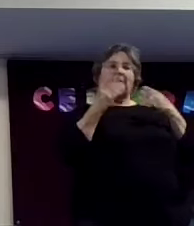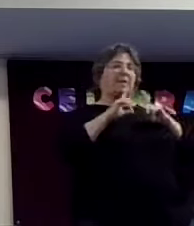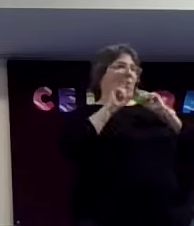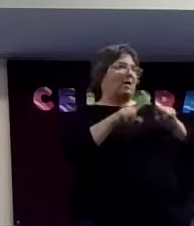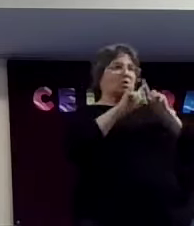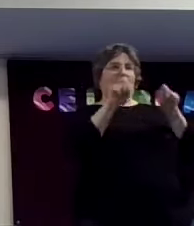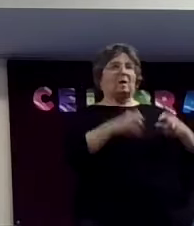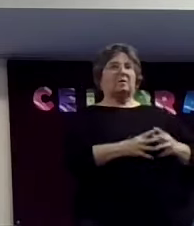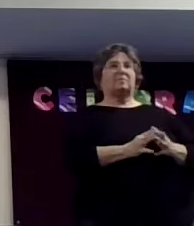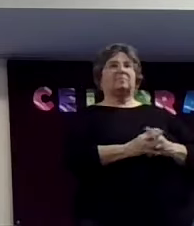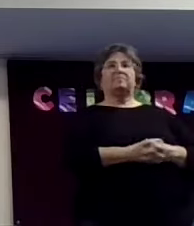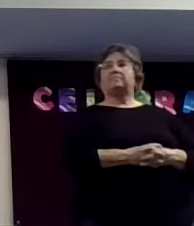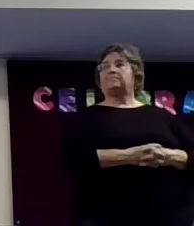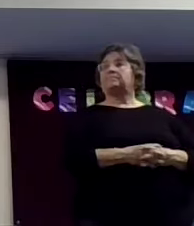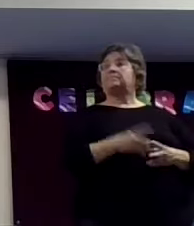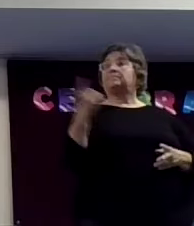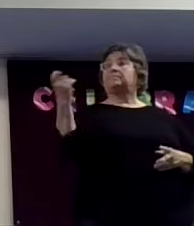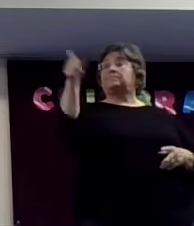to answer.